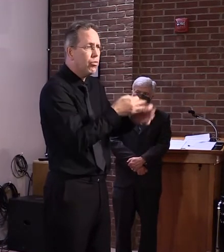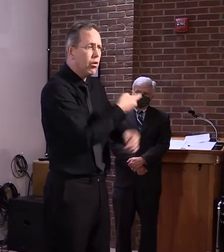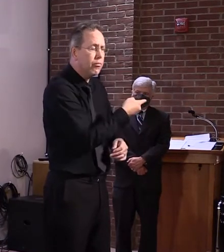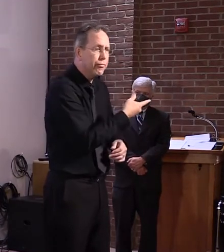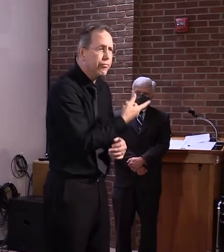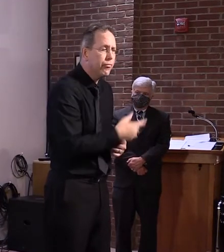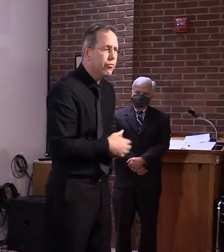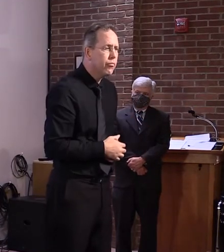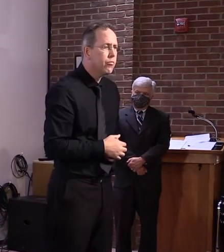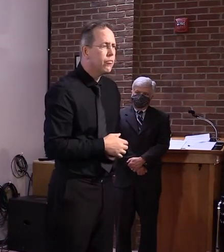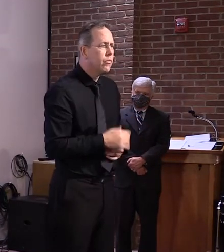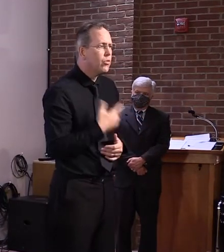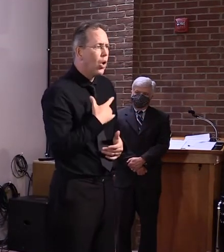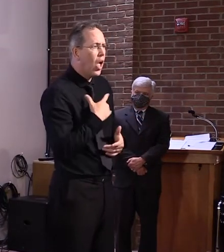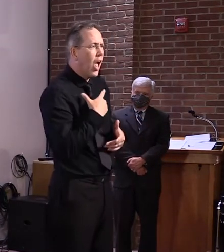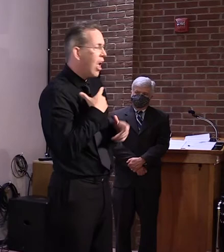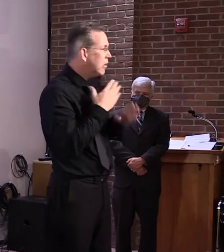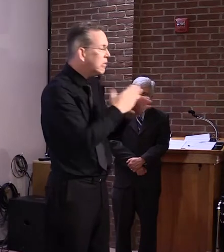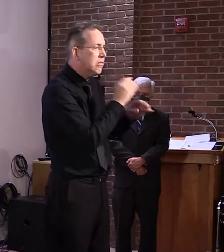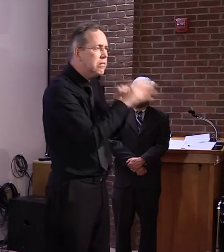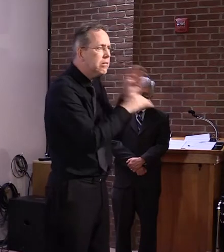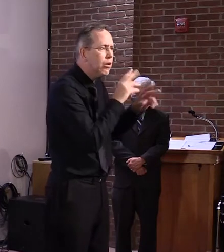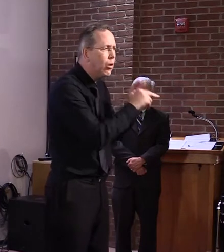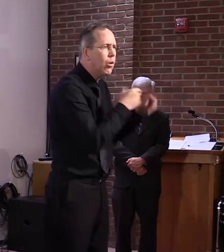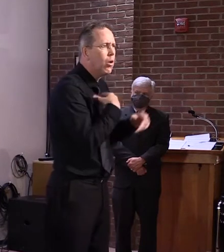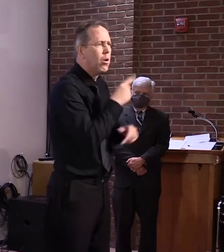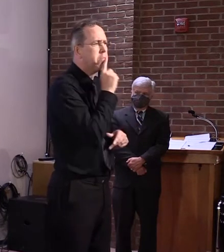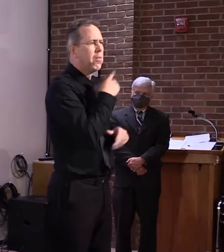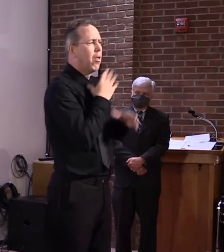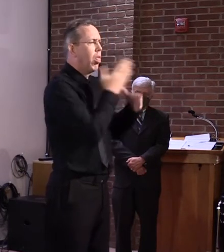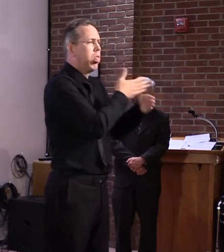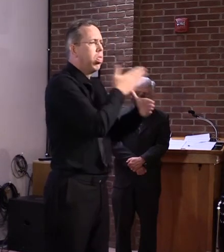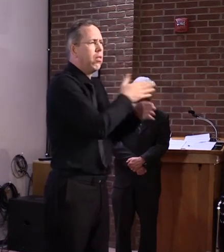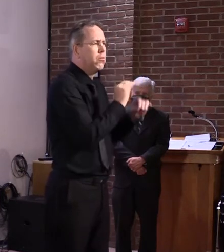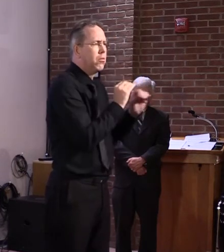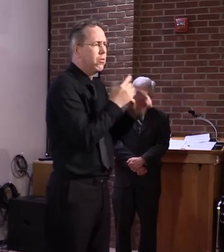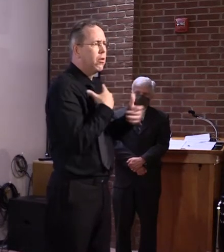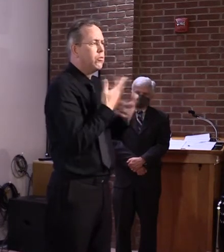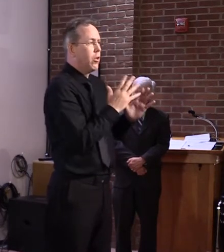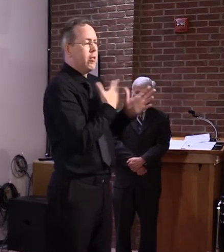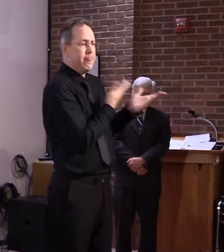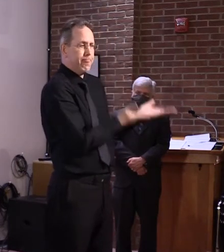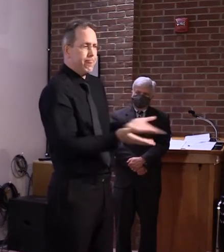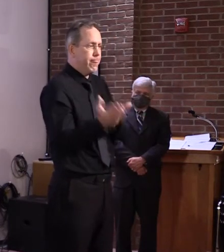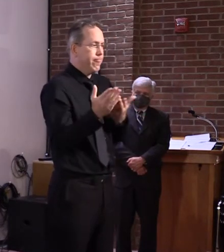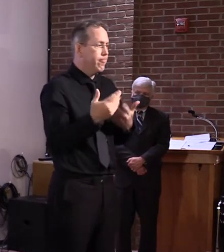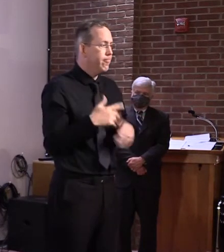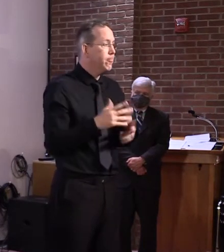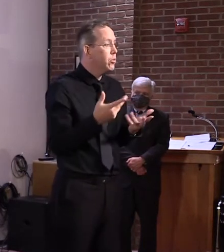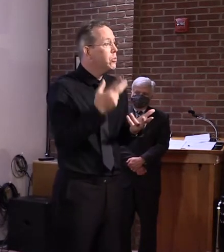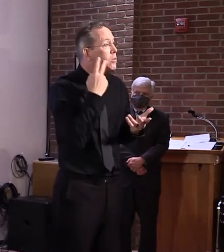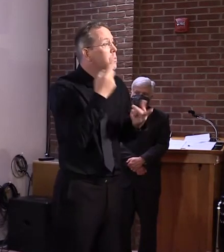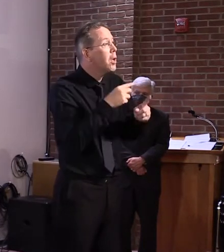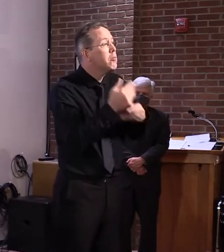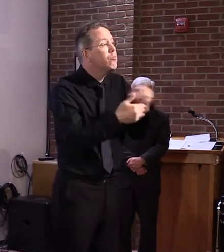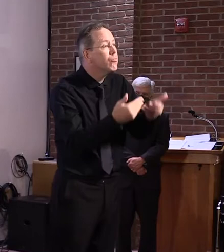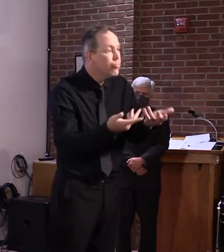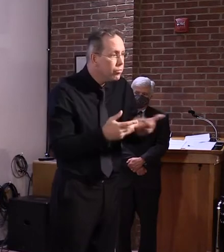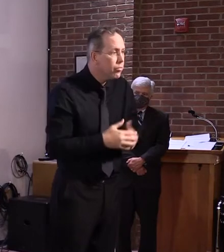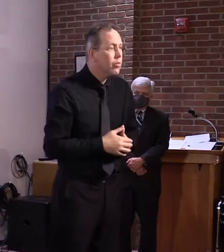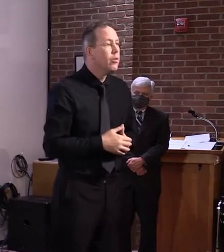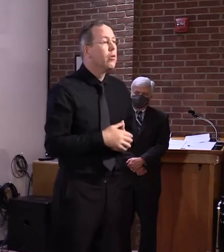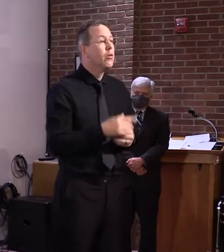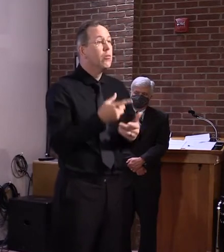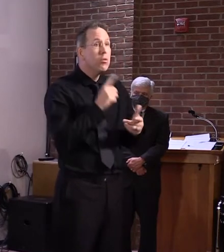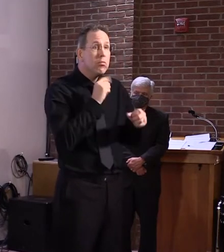its way. I don't know what's going to happen in November. I don't know whether there's going to be a resurgence of the virus. I want